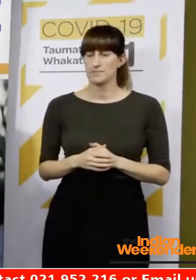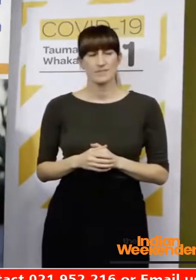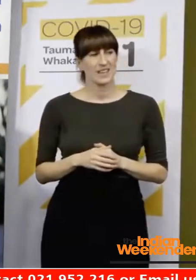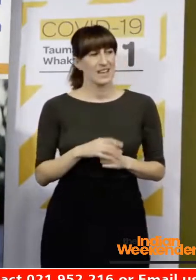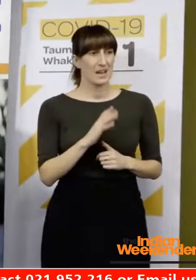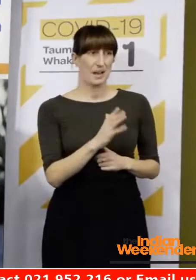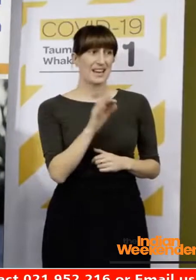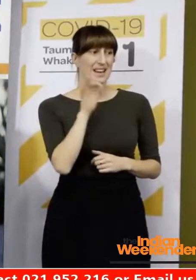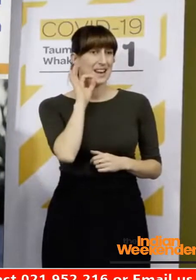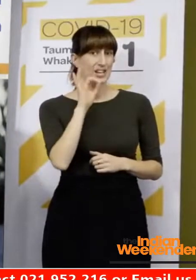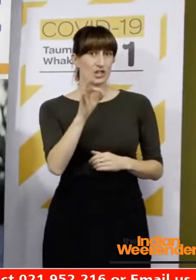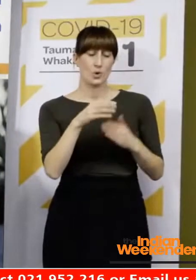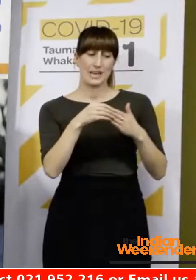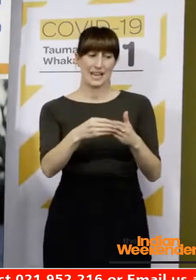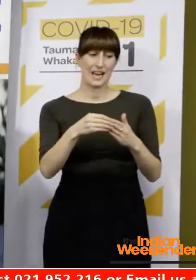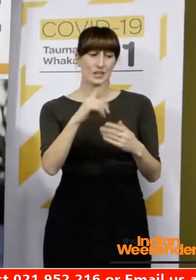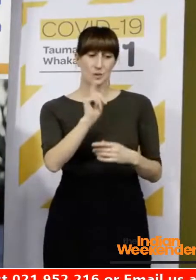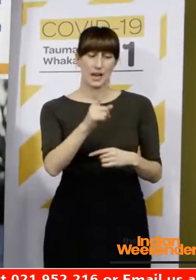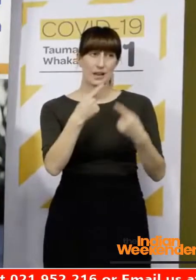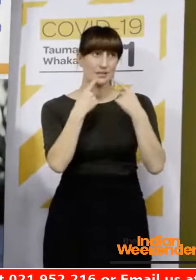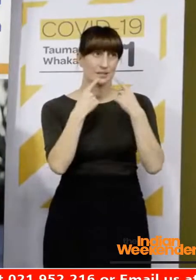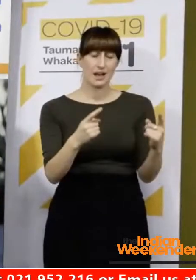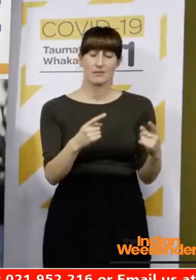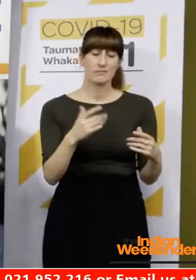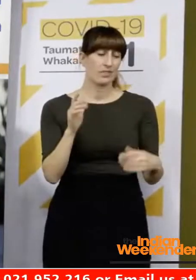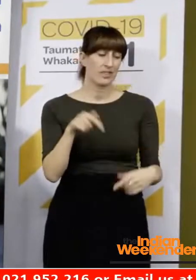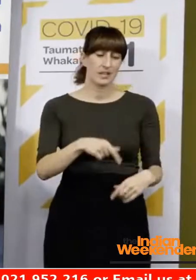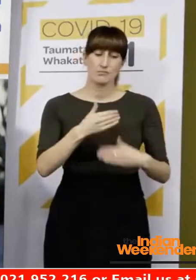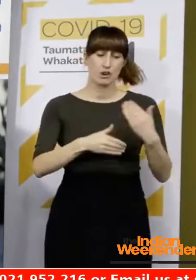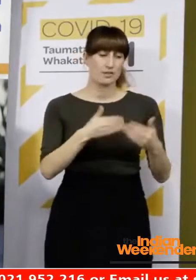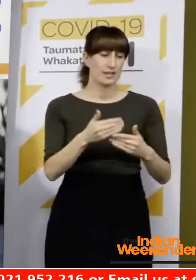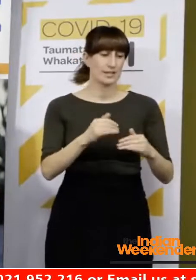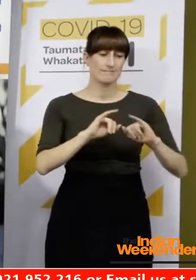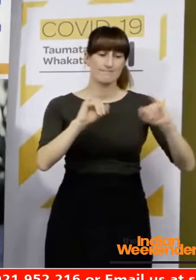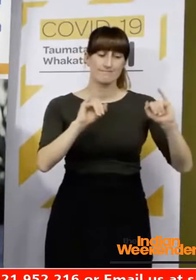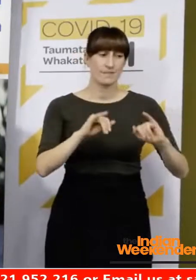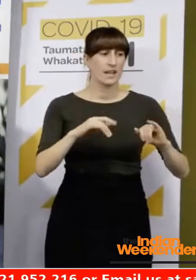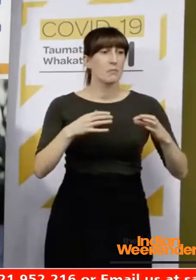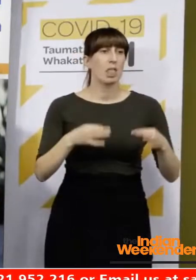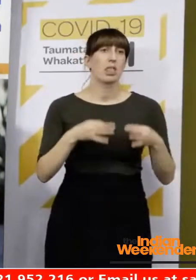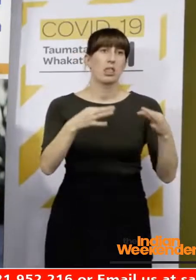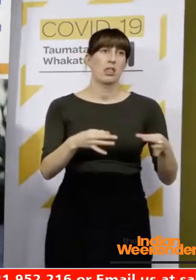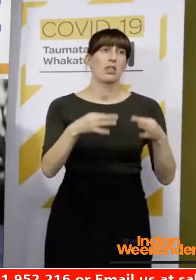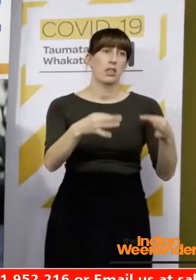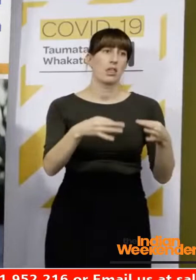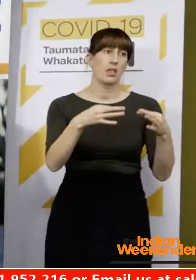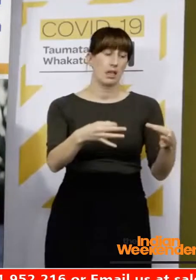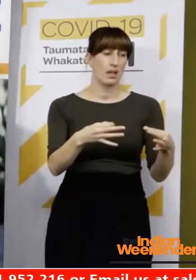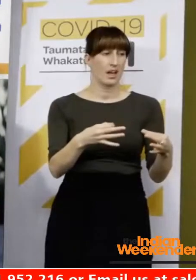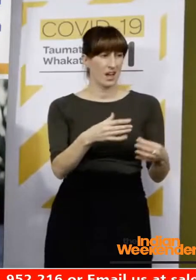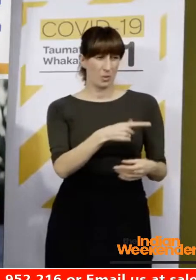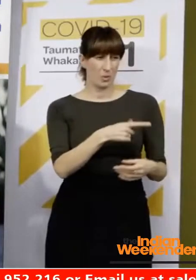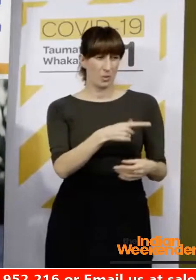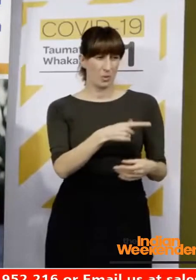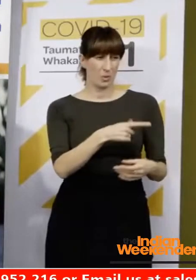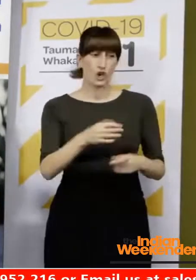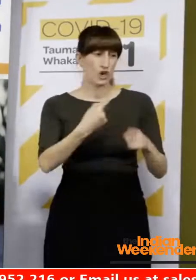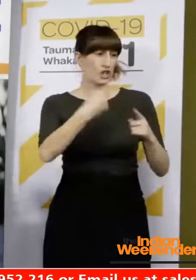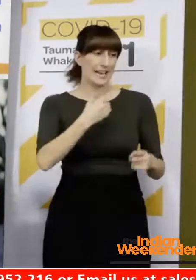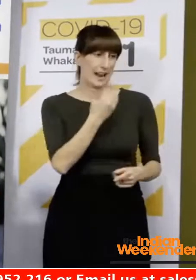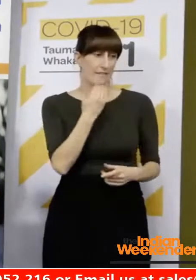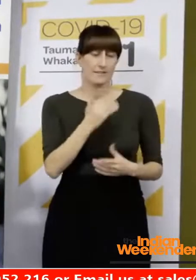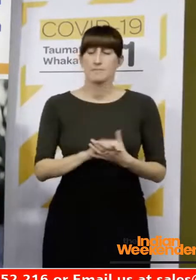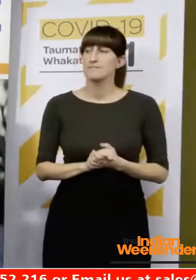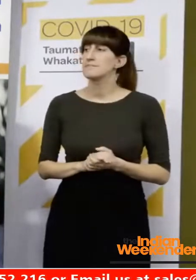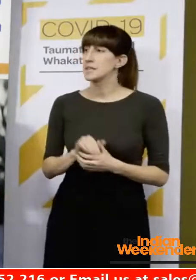She updated Cabinet today and is here to respond to any further questions that you may have around the work